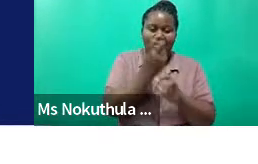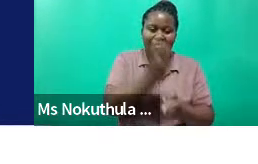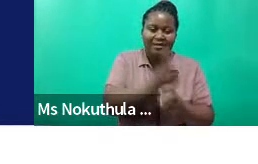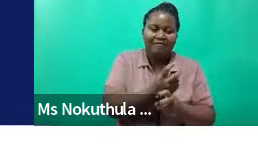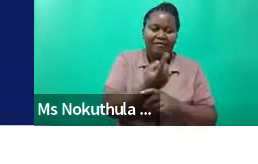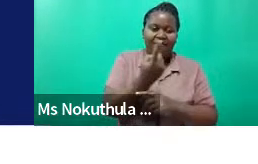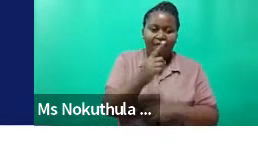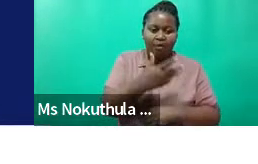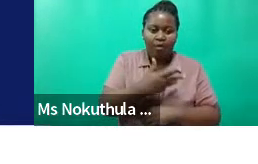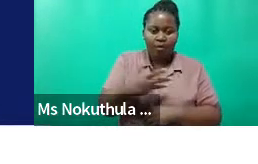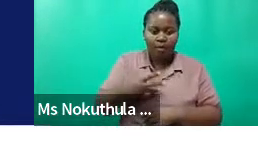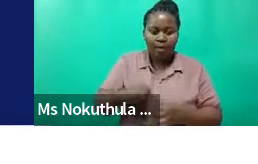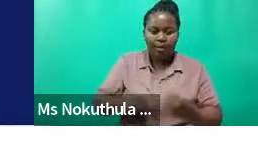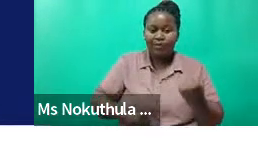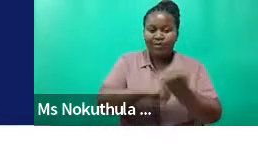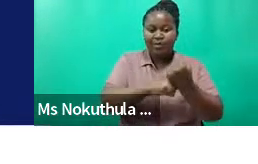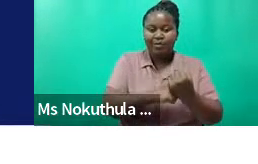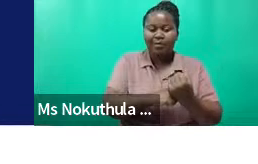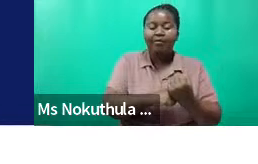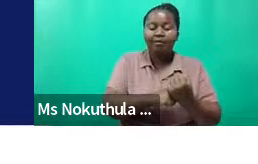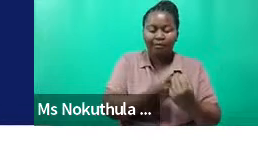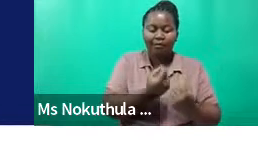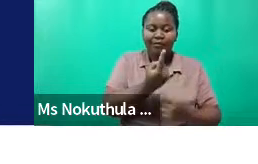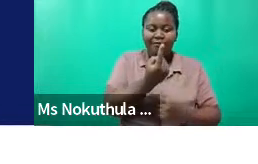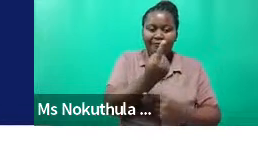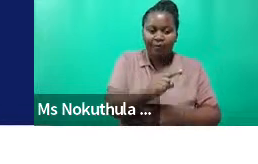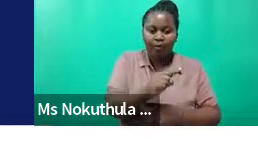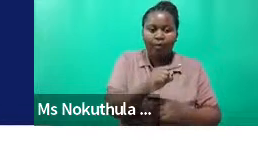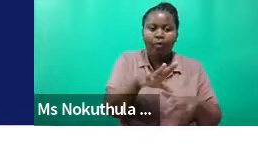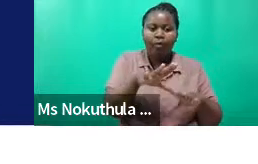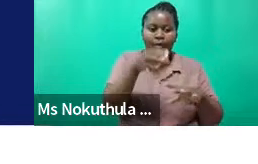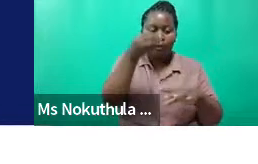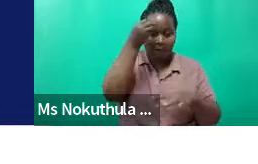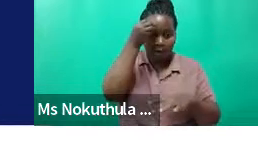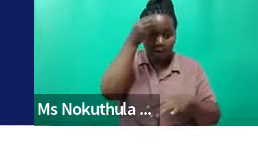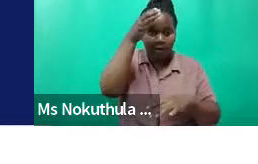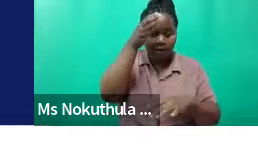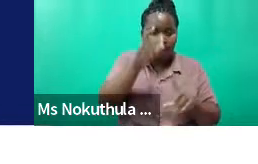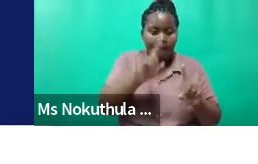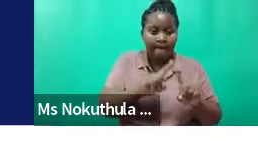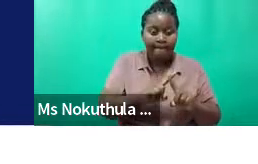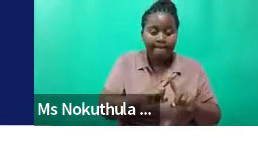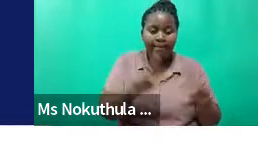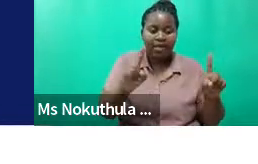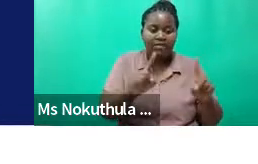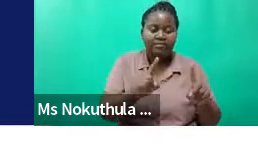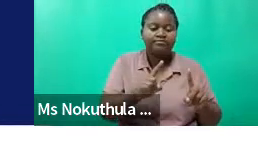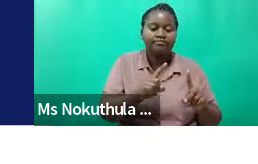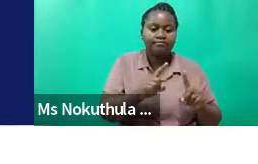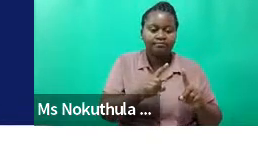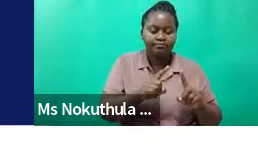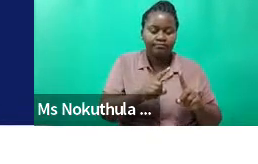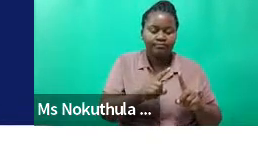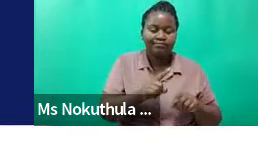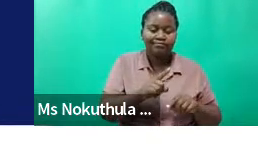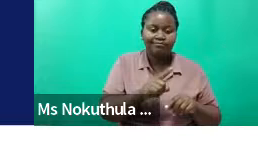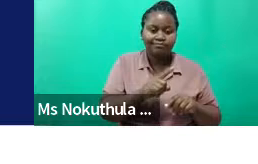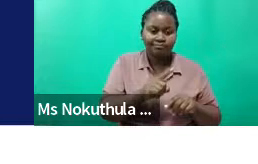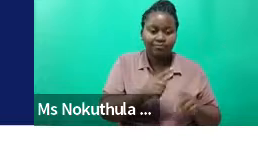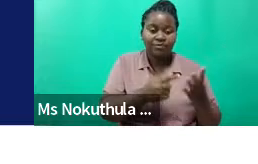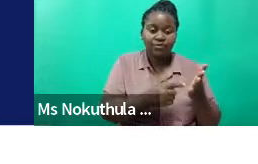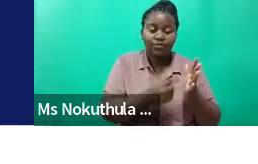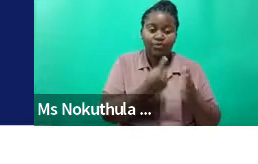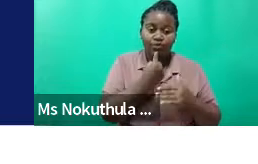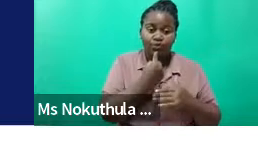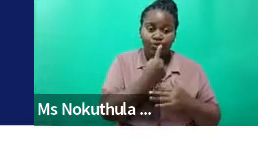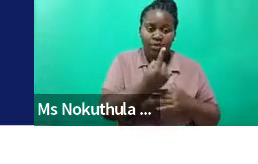to support her in terms of her academics. However, she was quite, she had indicated that her mom